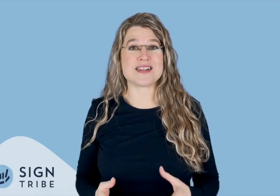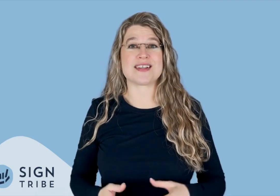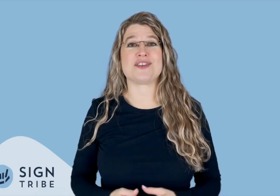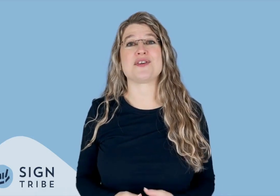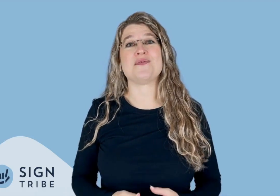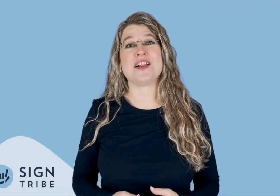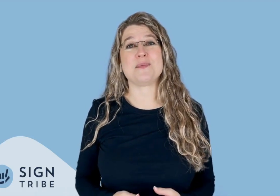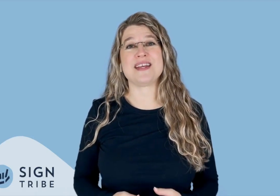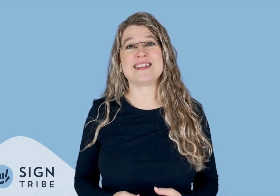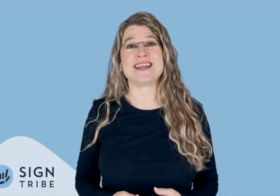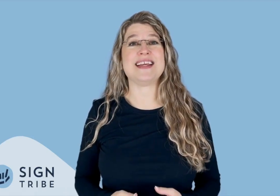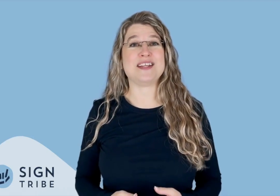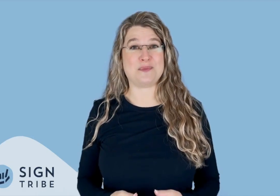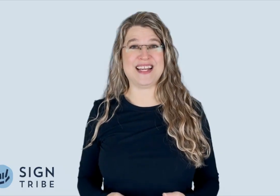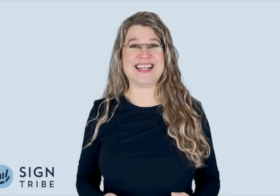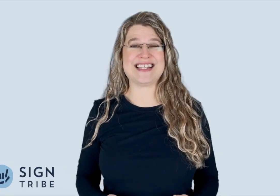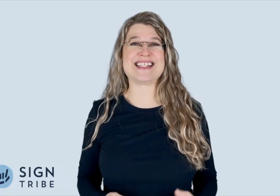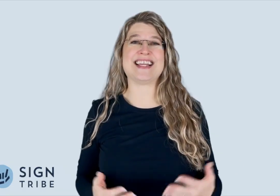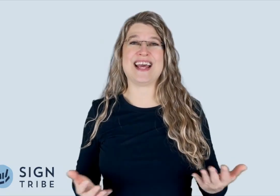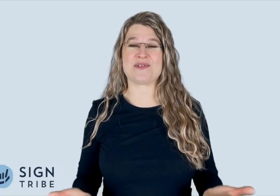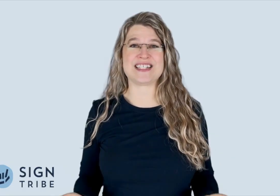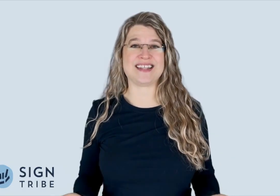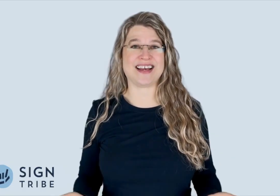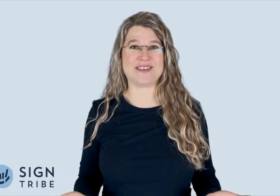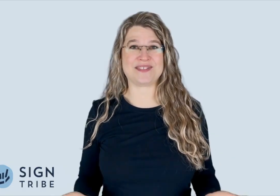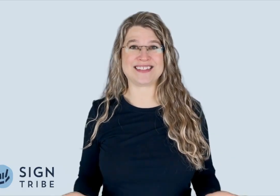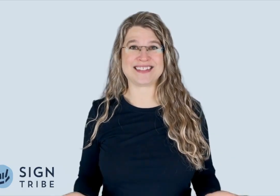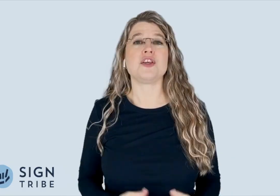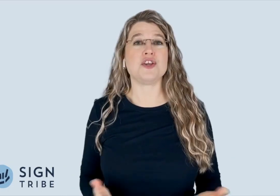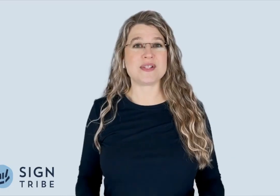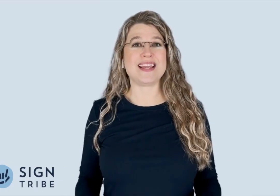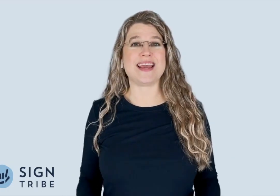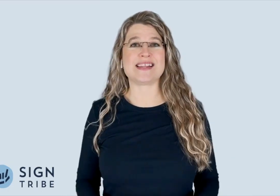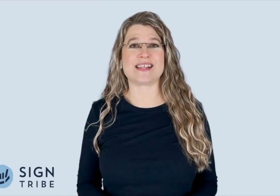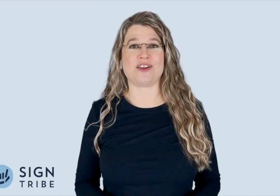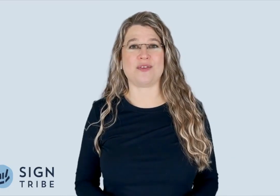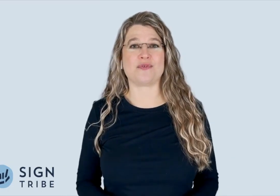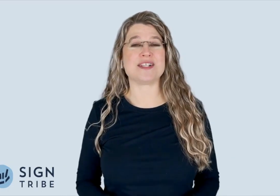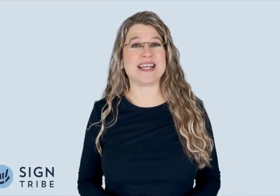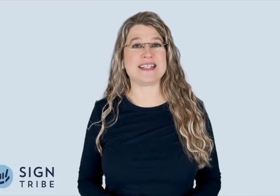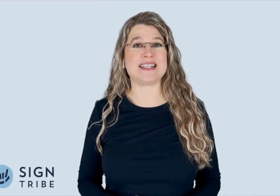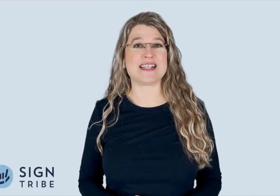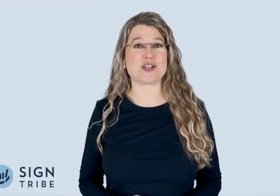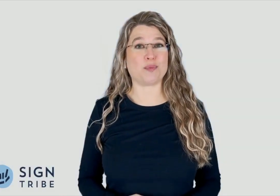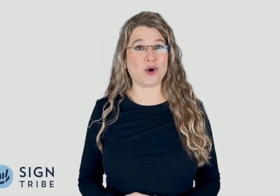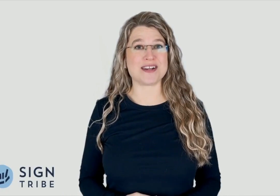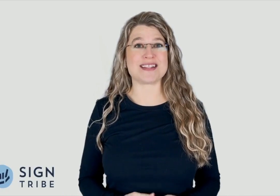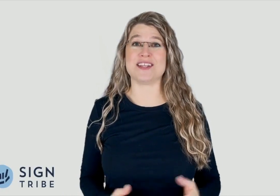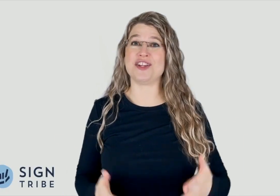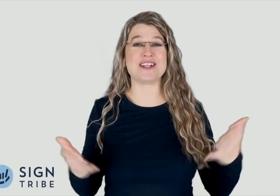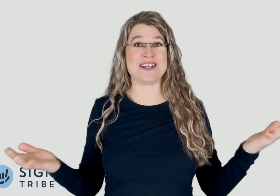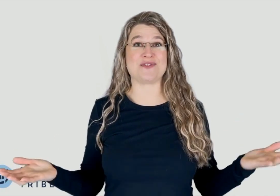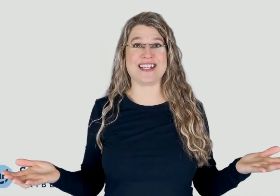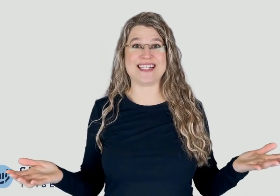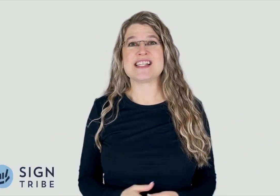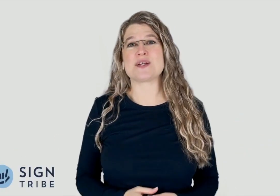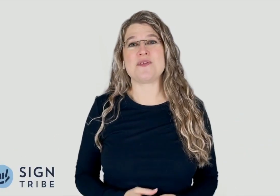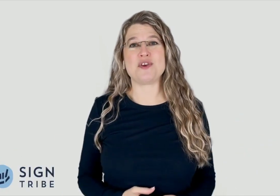their development and independence in everyday life. Using ASL for day-to-day supports can look different. So if you wish